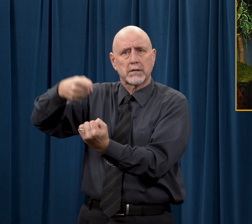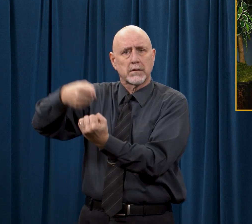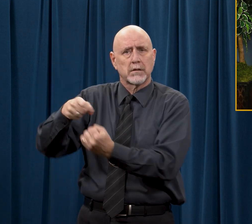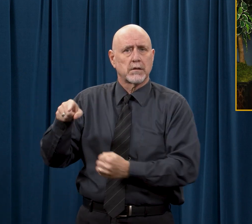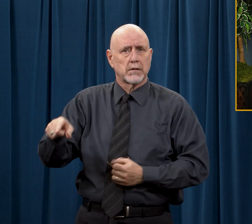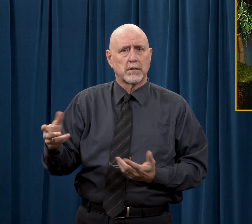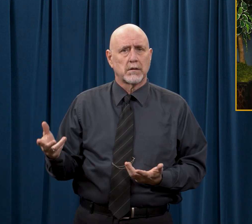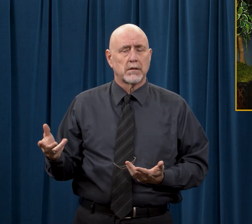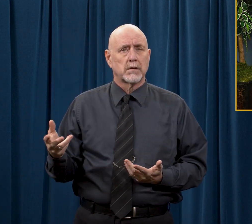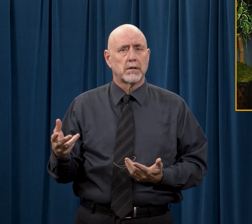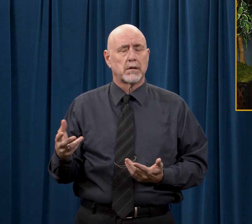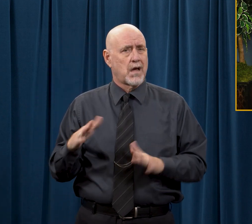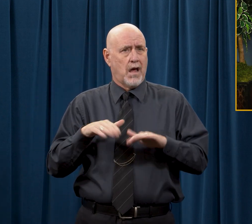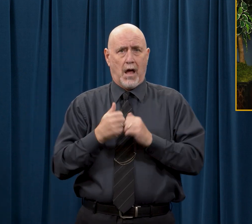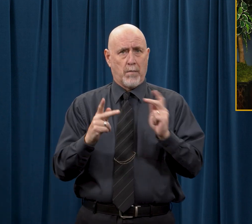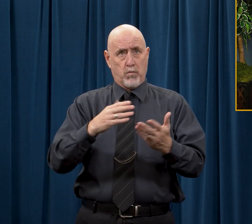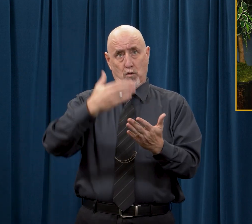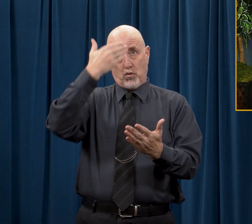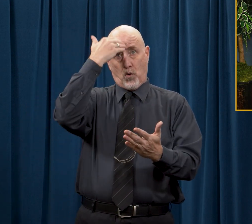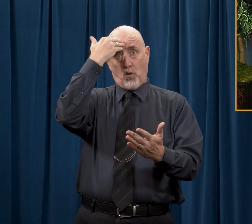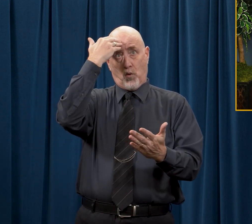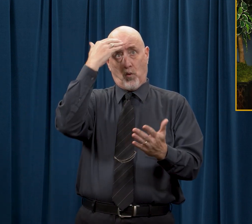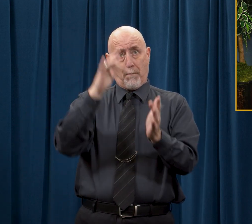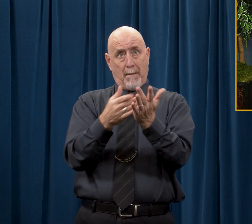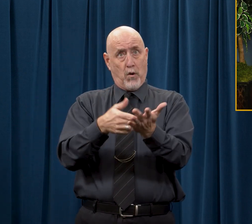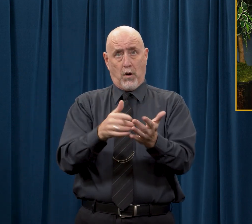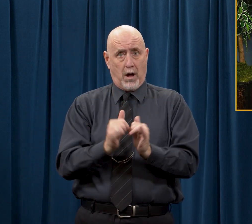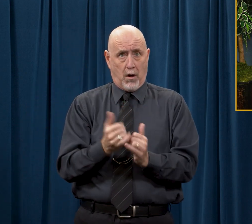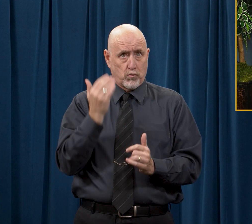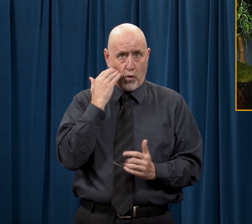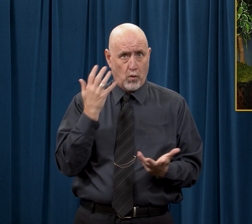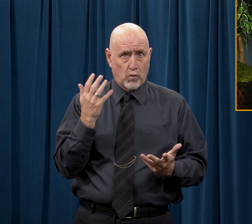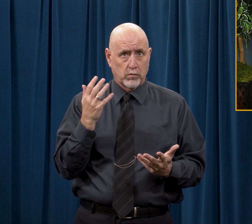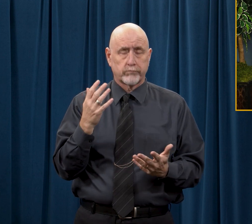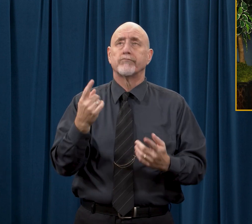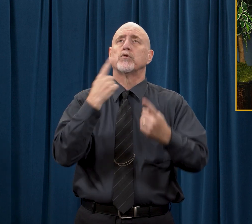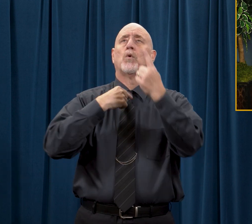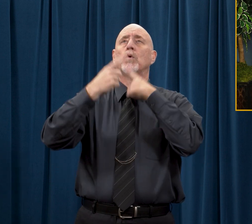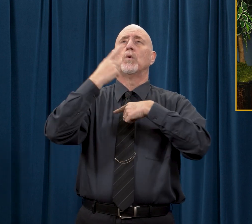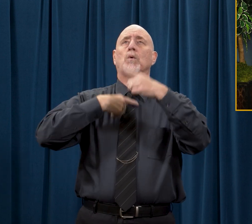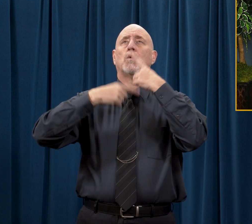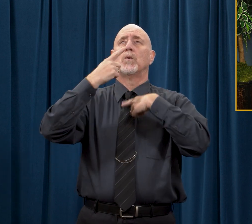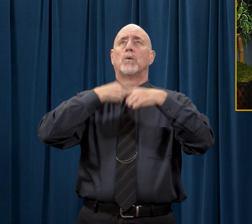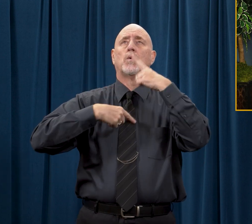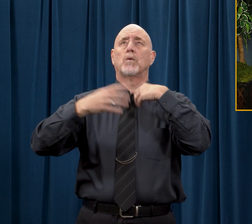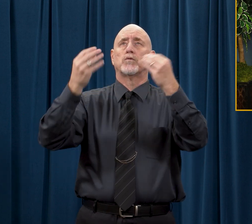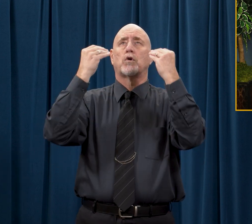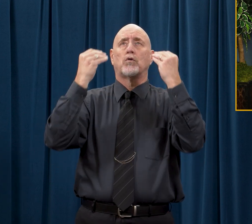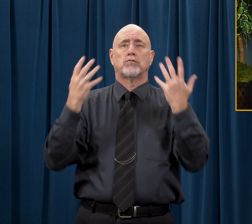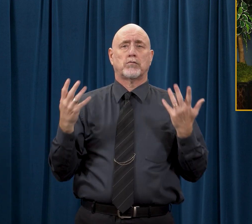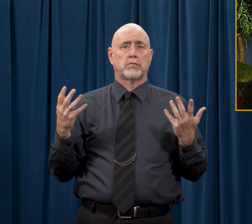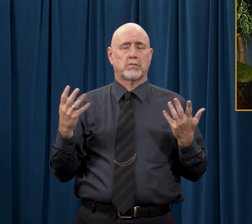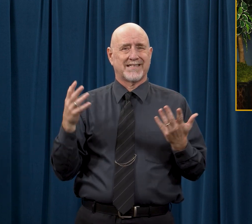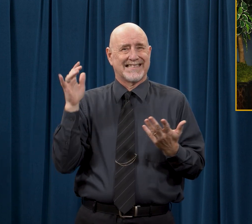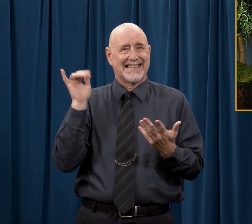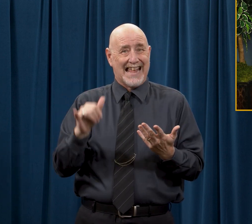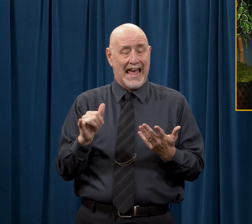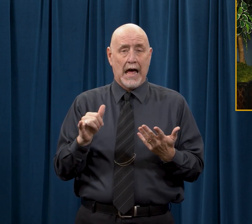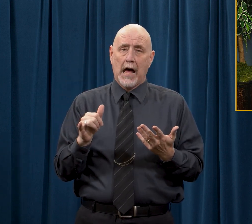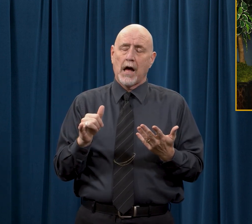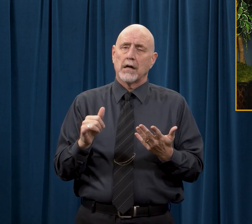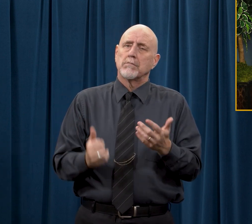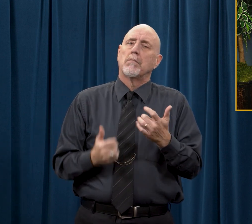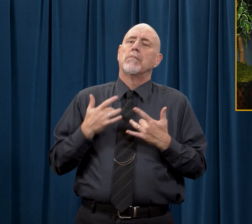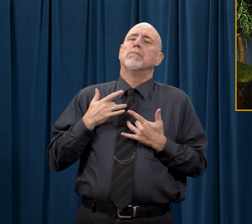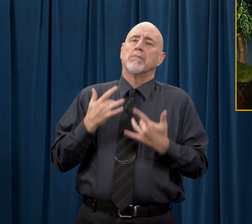their manuscripts. The only way people knew anything about the Bible was what they were told and taught, and